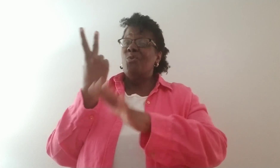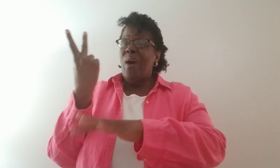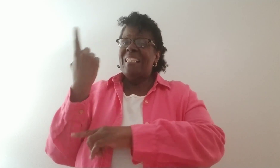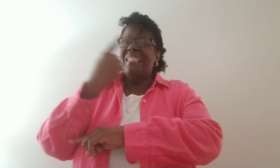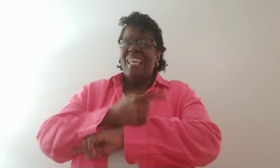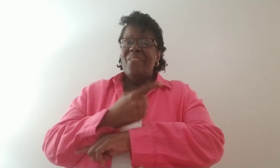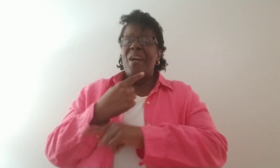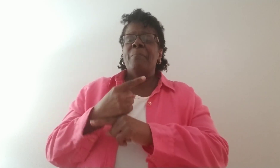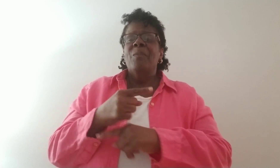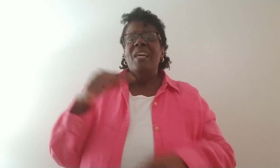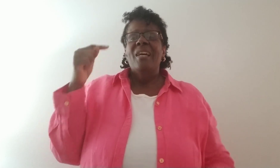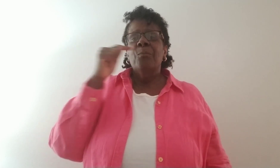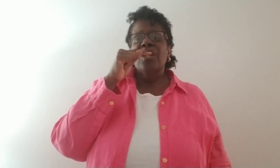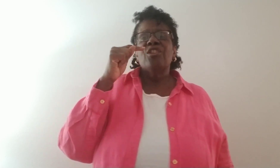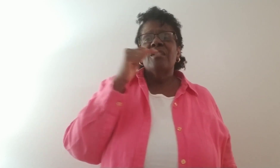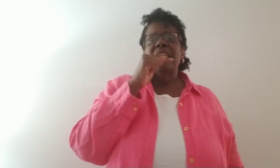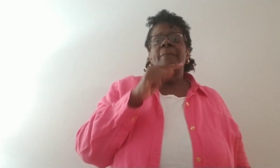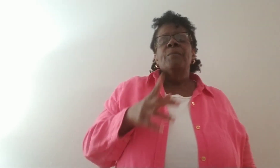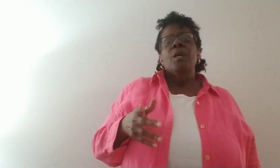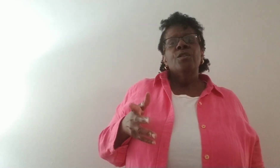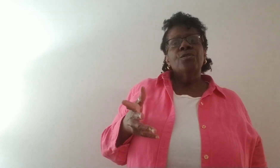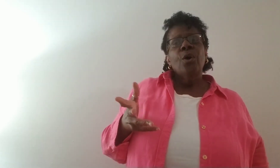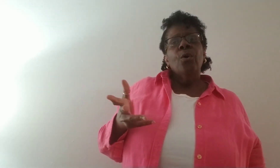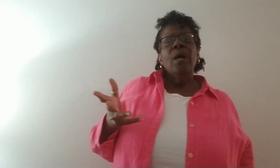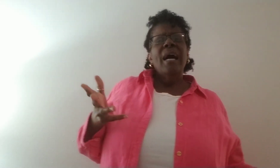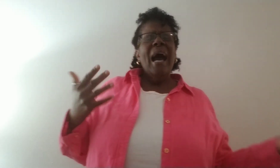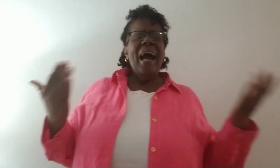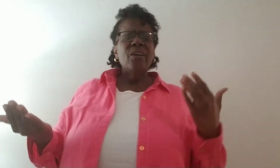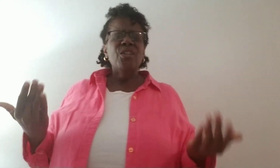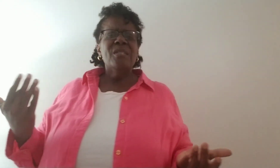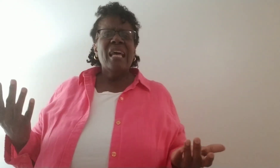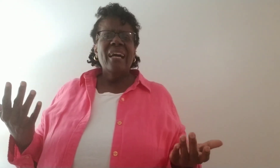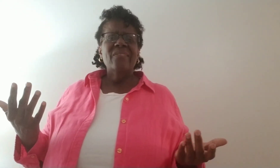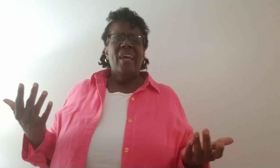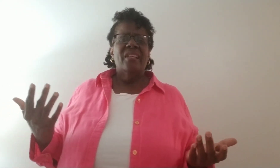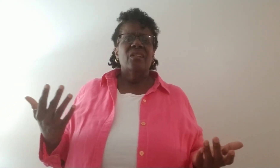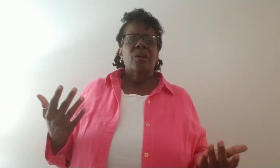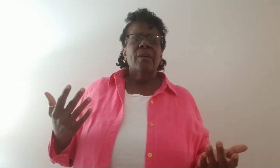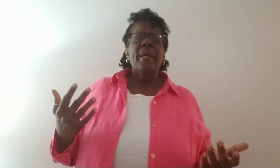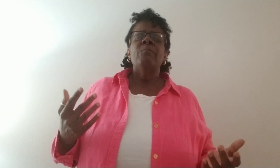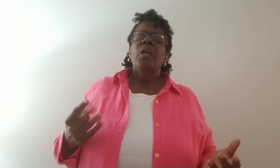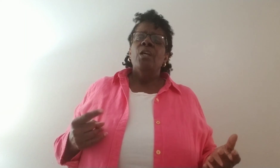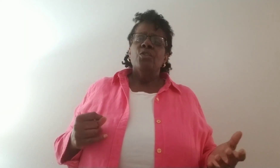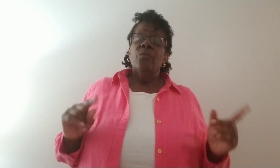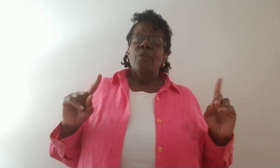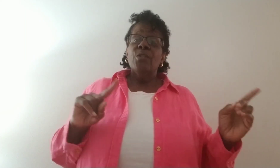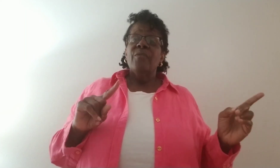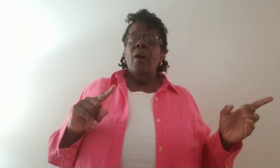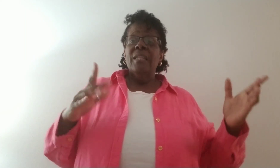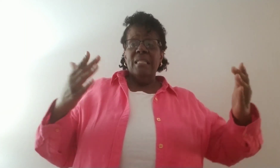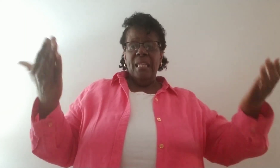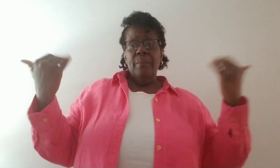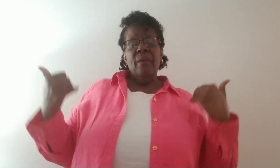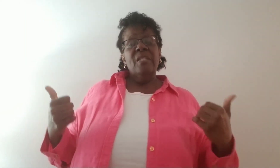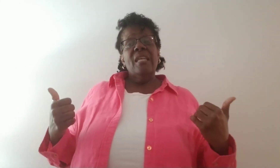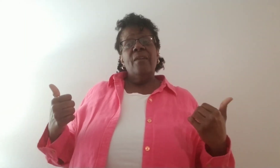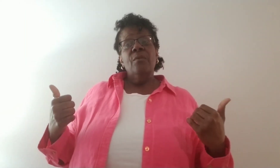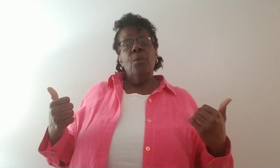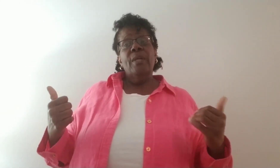twice a day, right? Brush our teeth. So how do you sign that, okay? So first of all, let's think about the sign for morning.